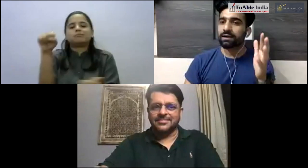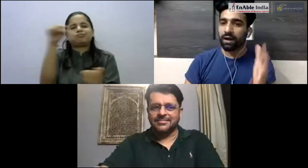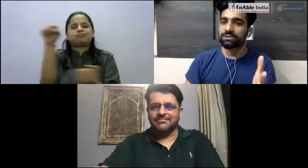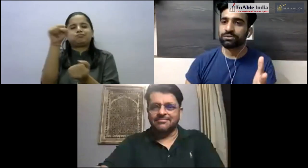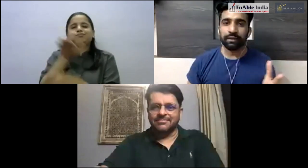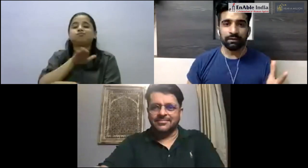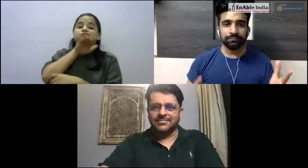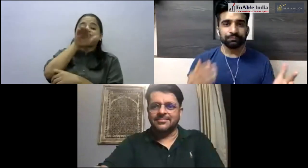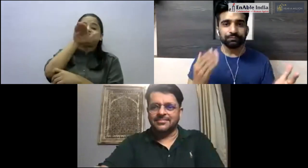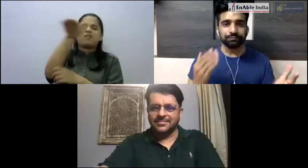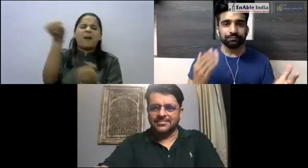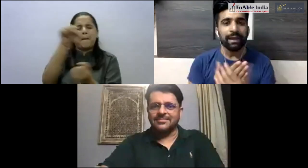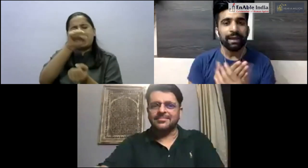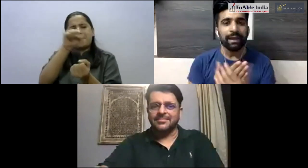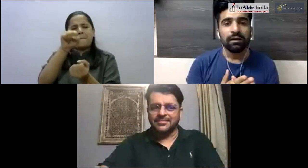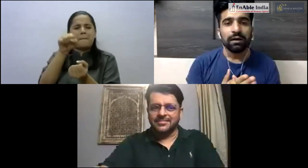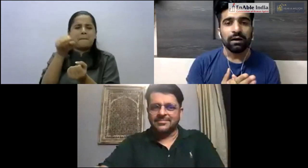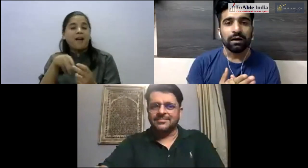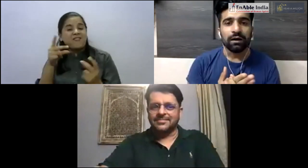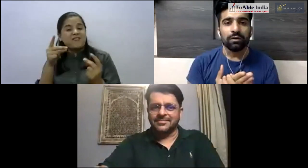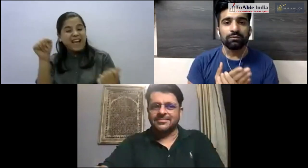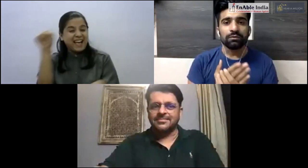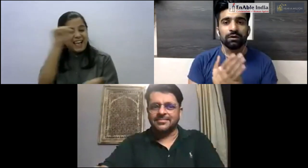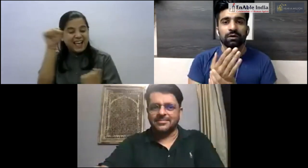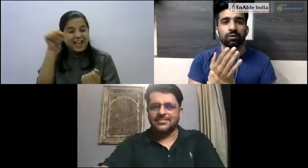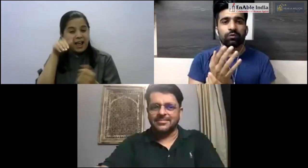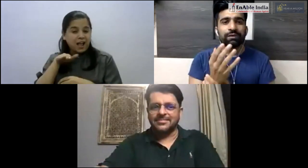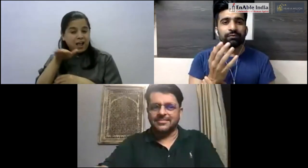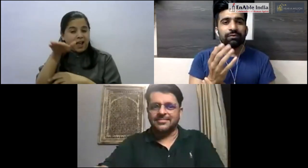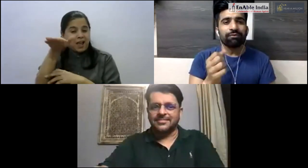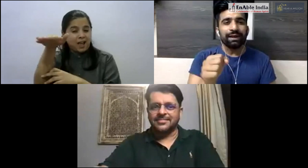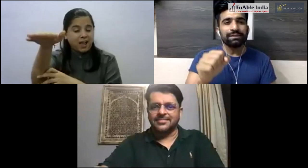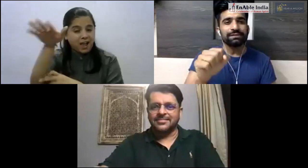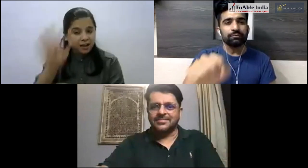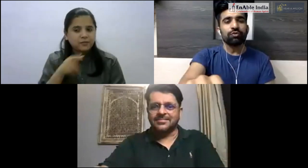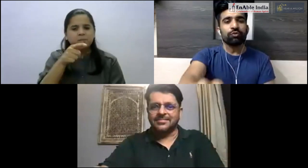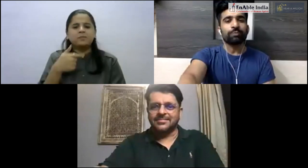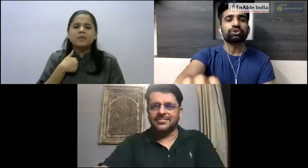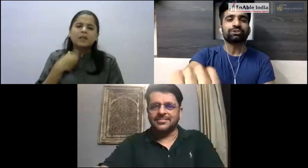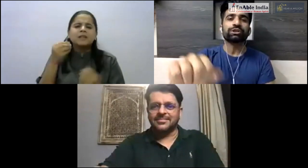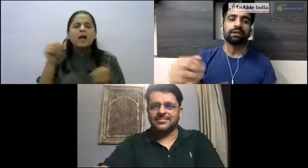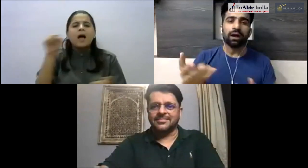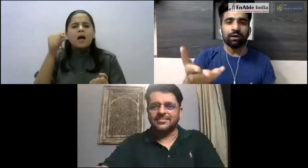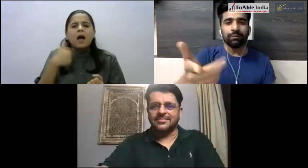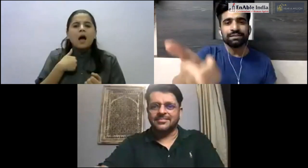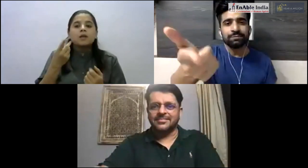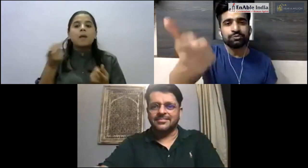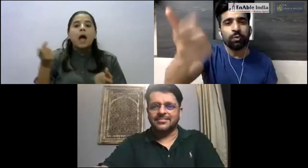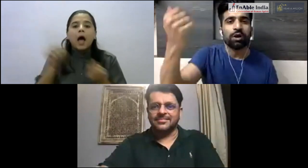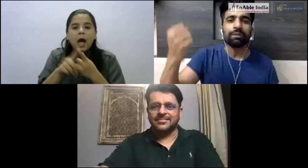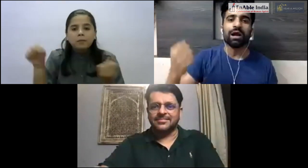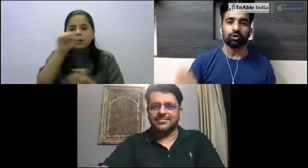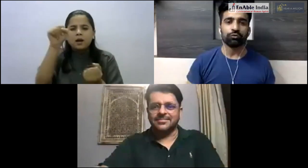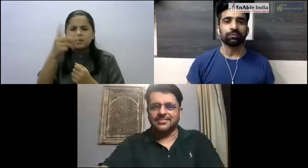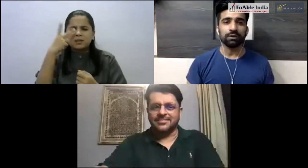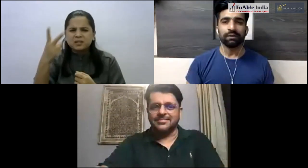the car is running, and uh, we find some sort of obstruction in the car, and we see some smoke